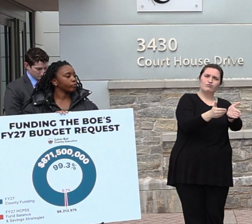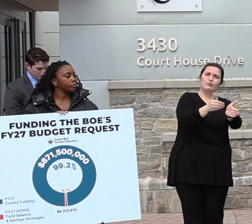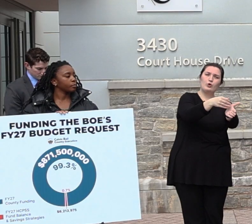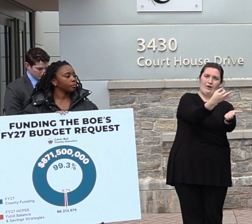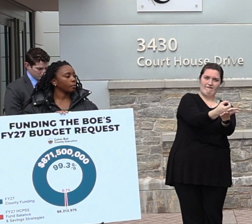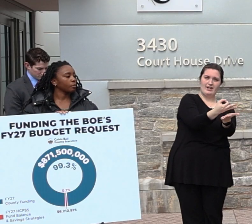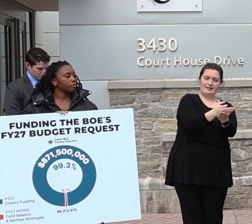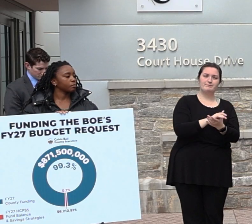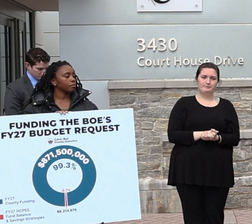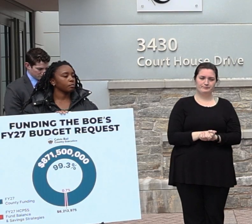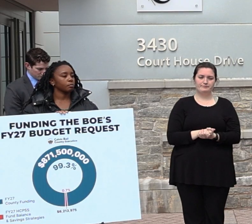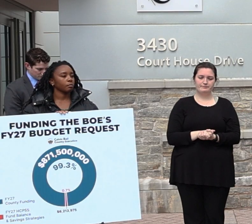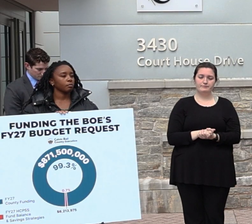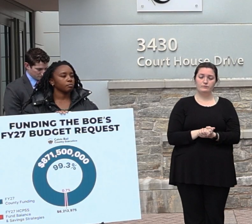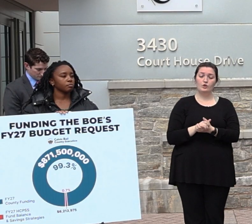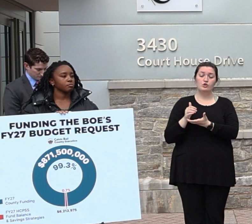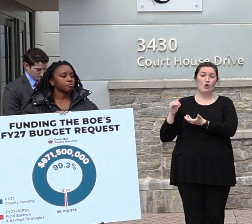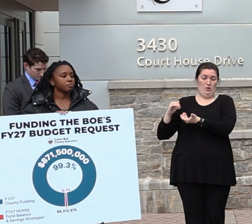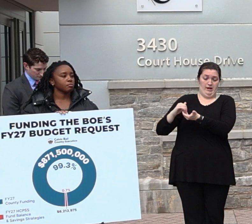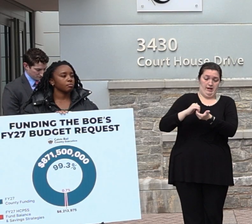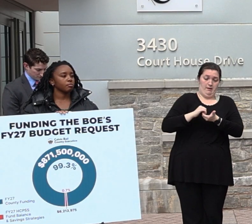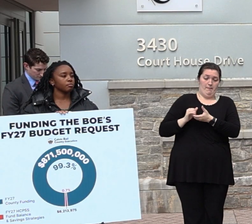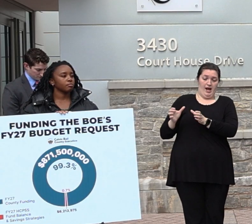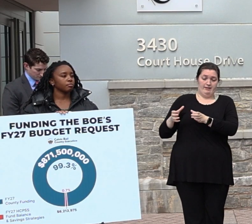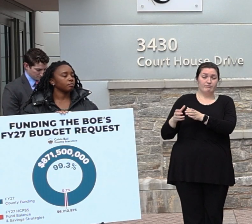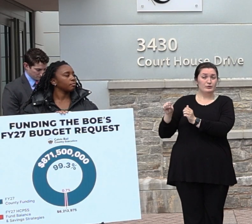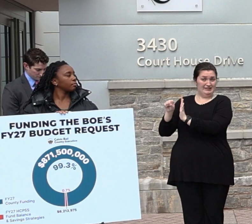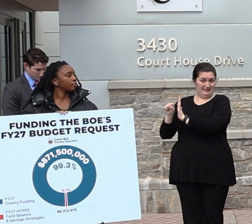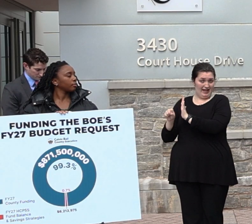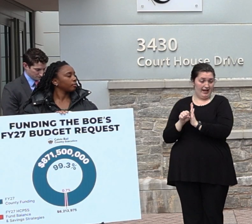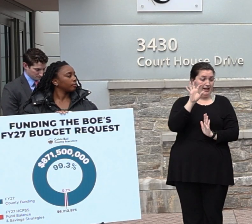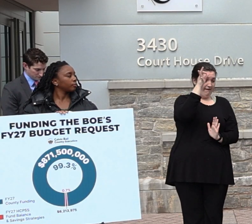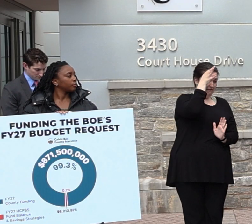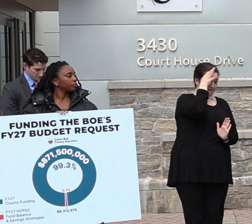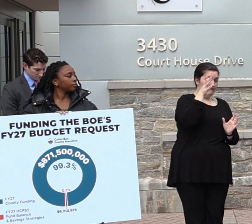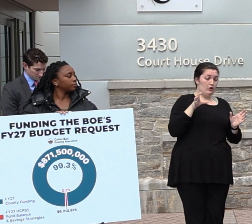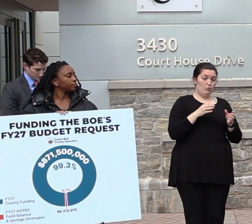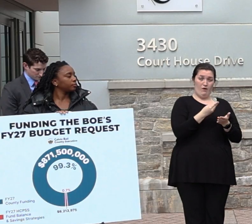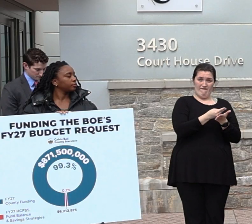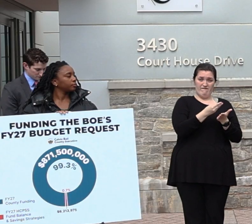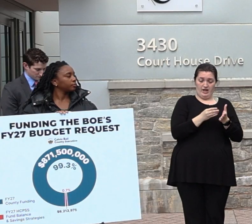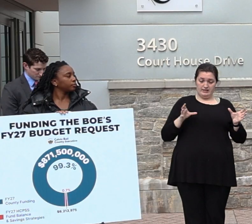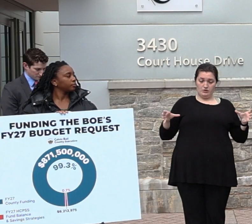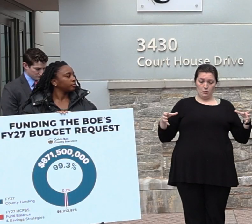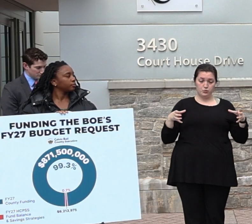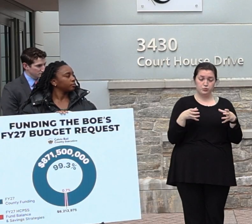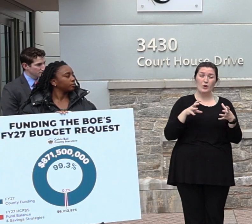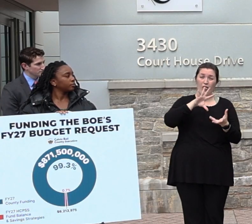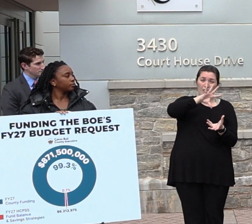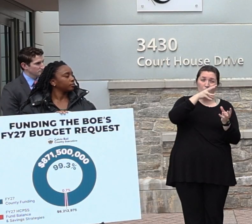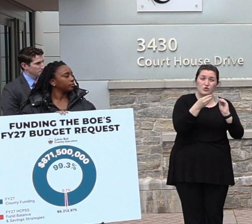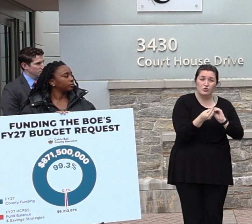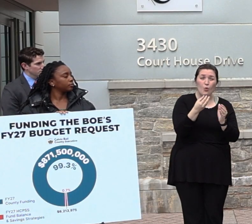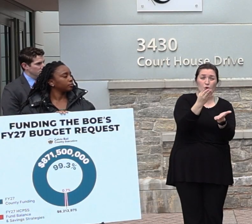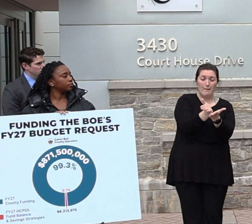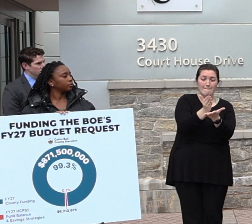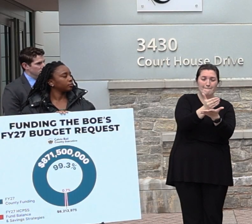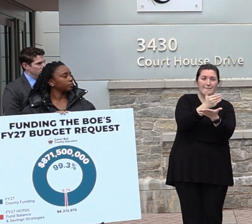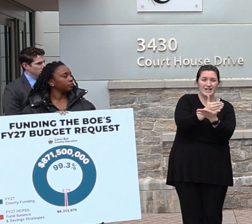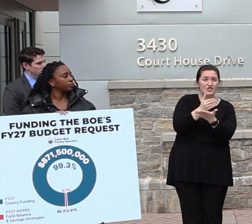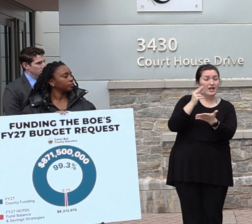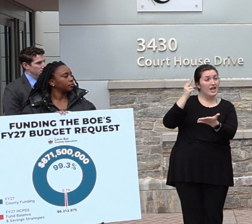Combined with the state and federal funds, the total school system budget for FY27 reaches a